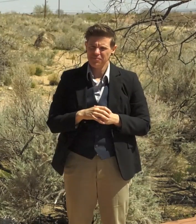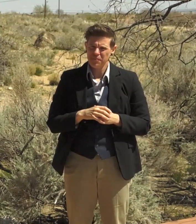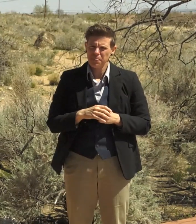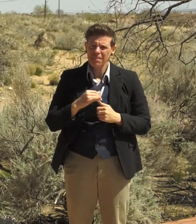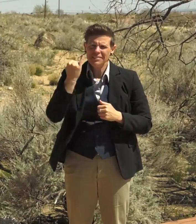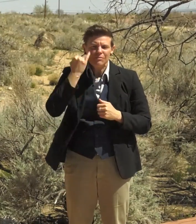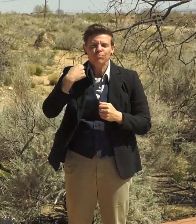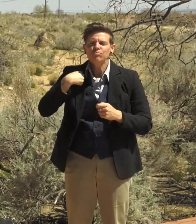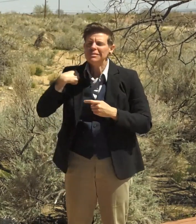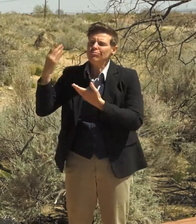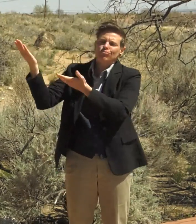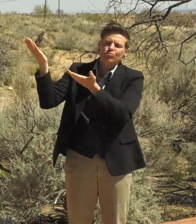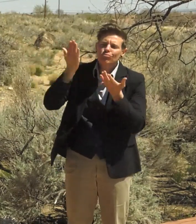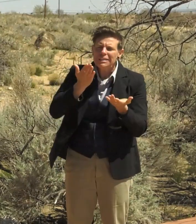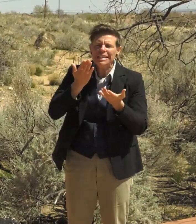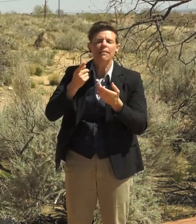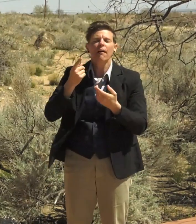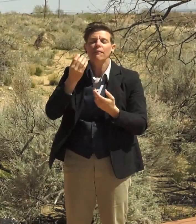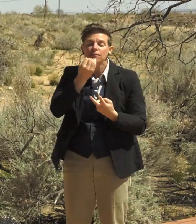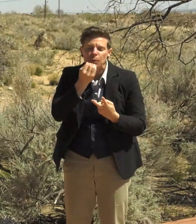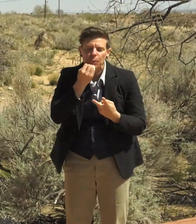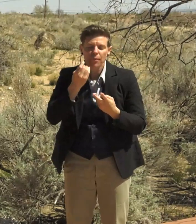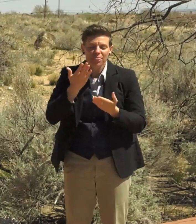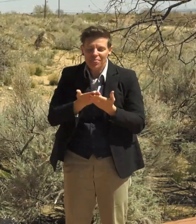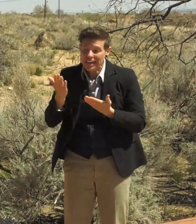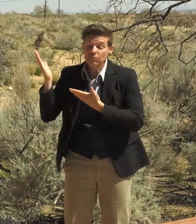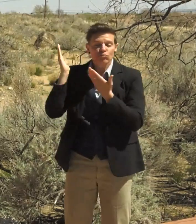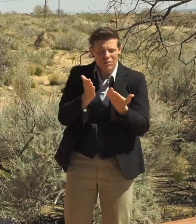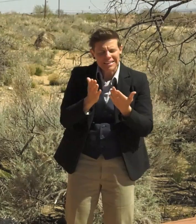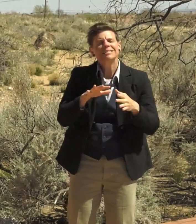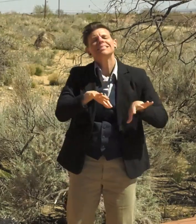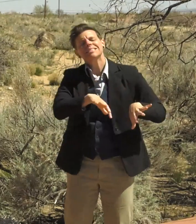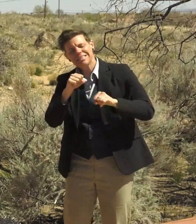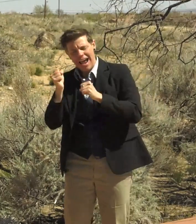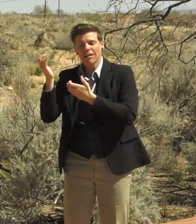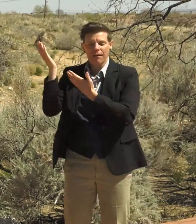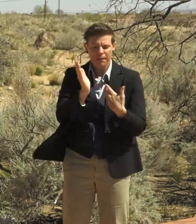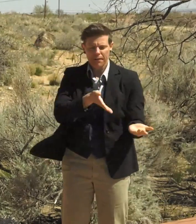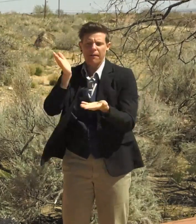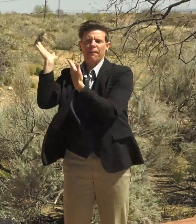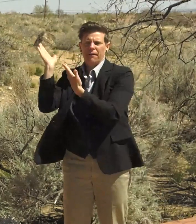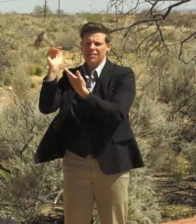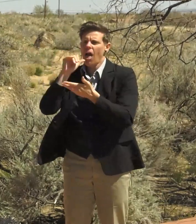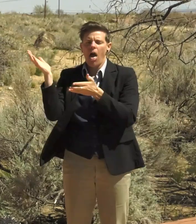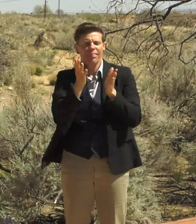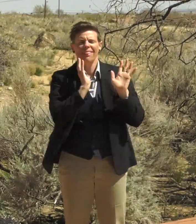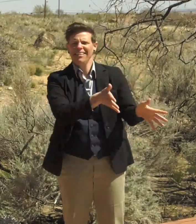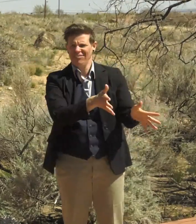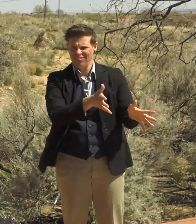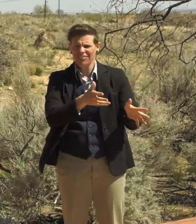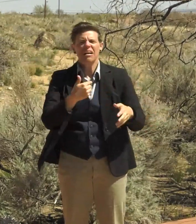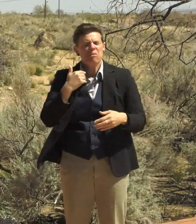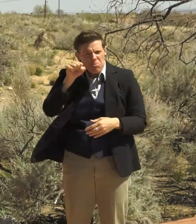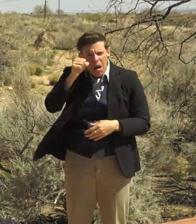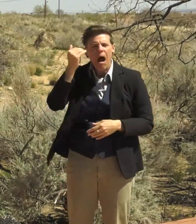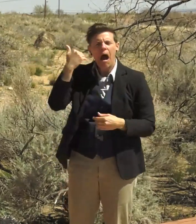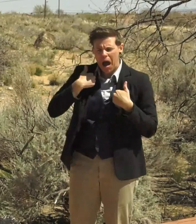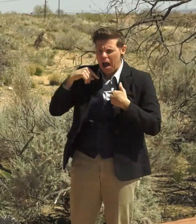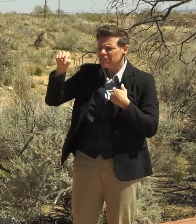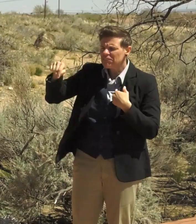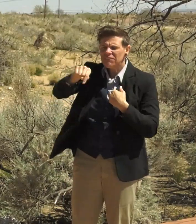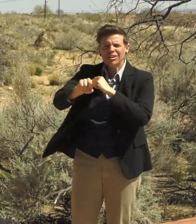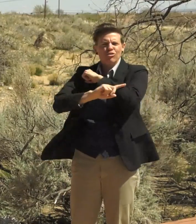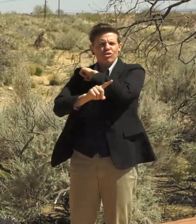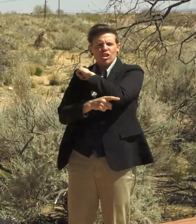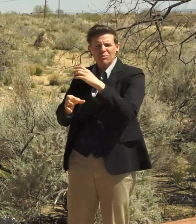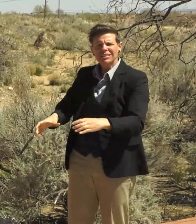in. I really encourage you guys, there are trash cans at the trailheads, there's also mutt stations, but I encourage you guys to